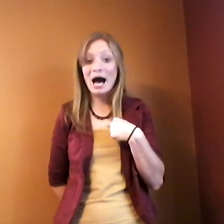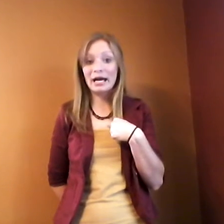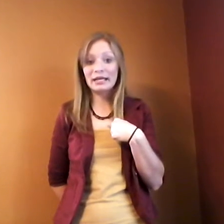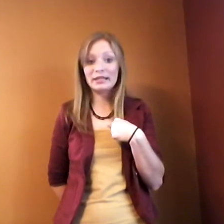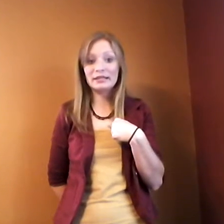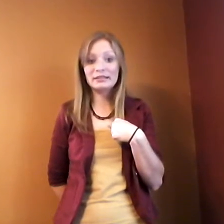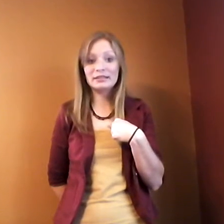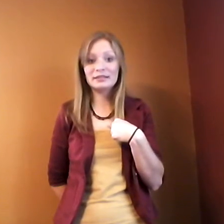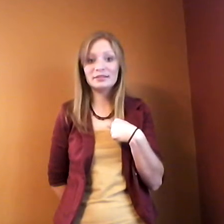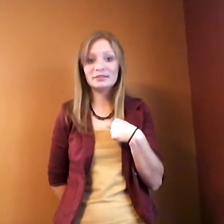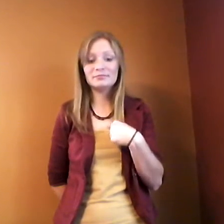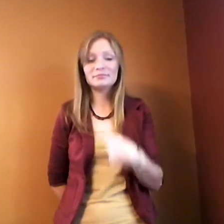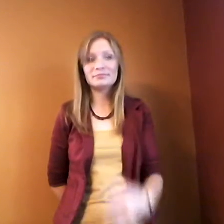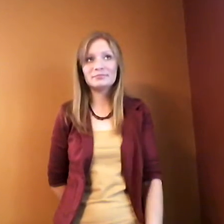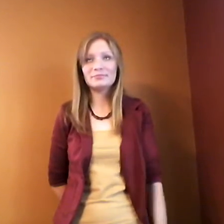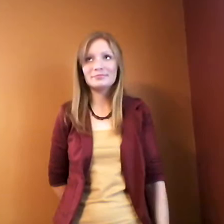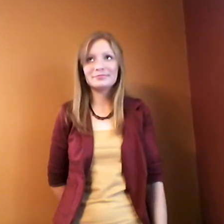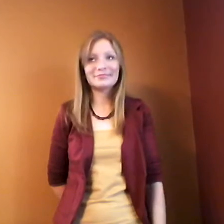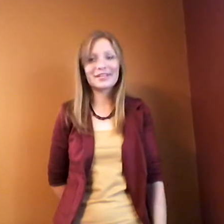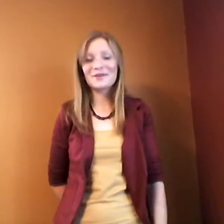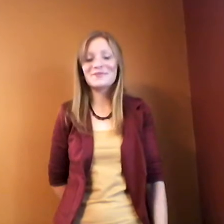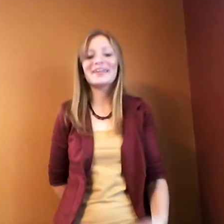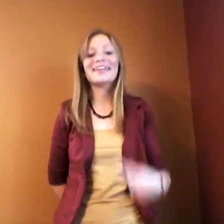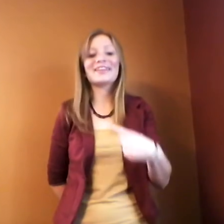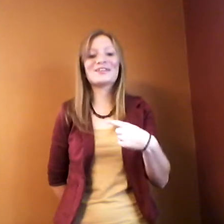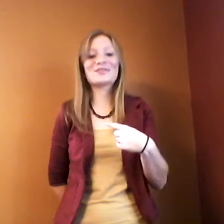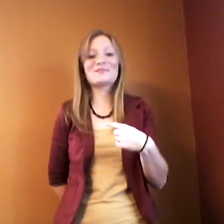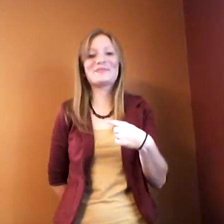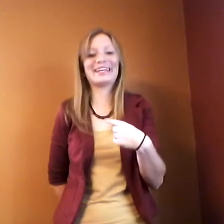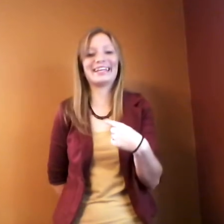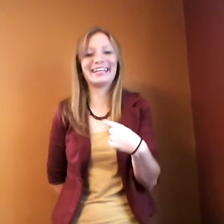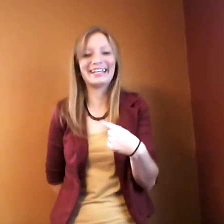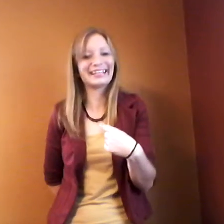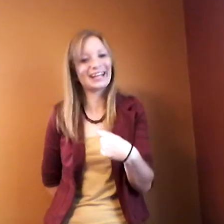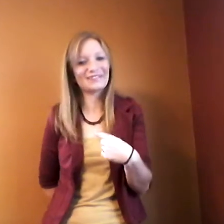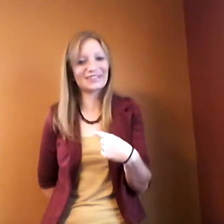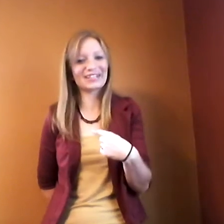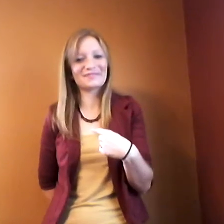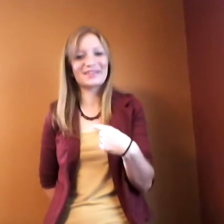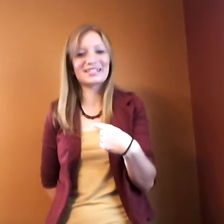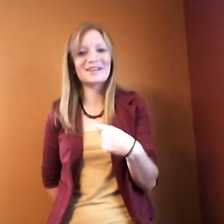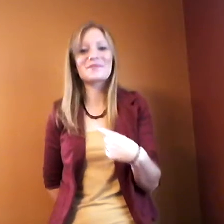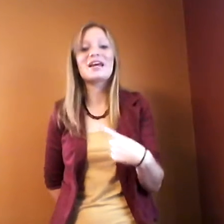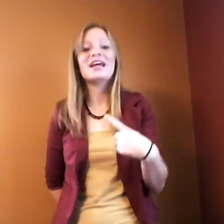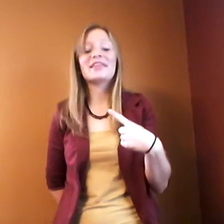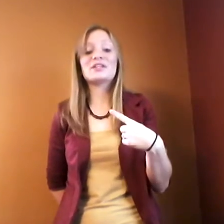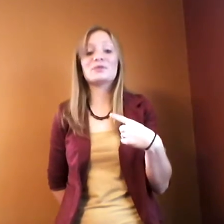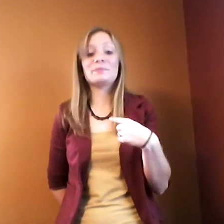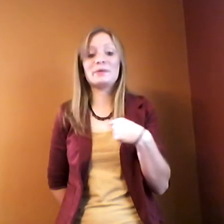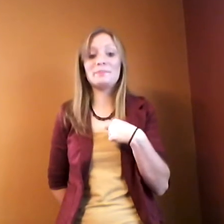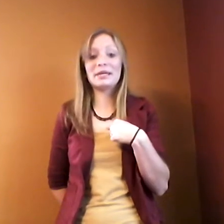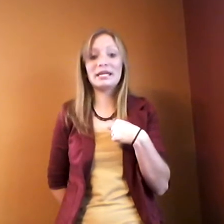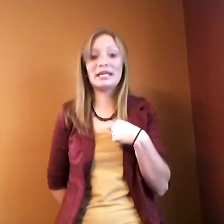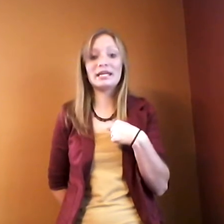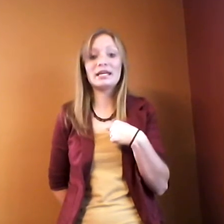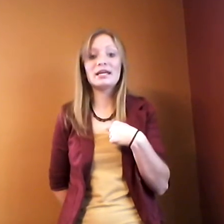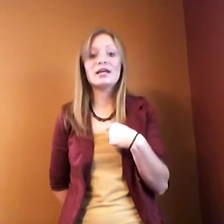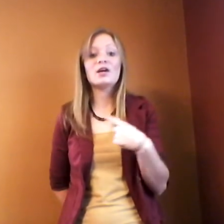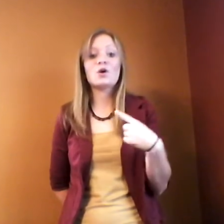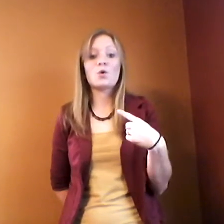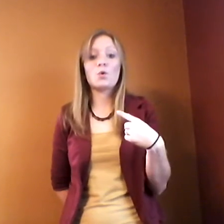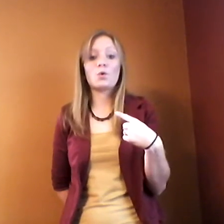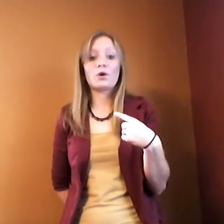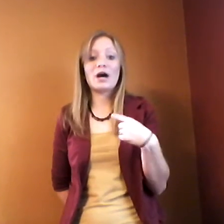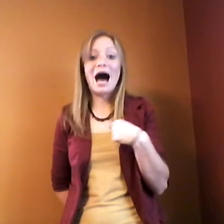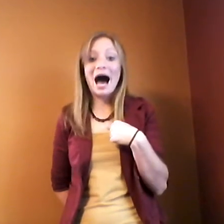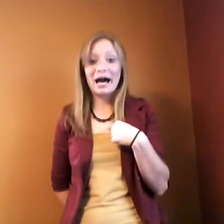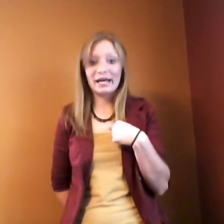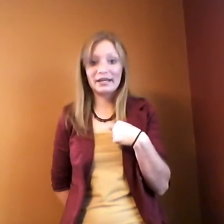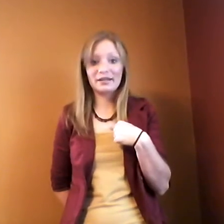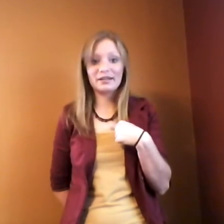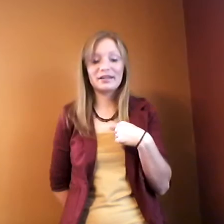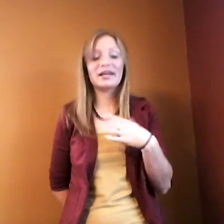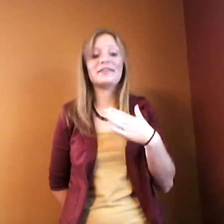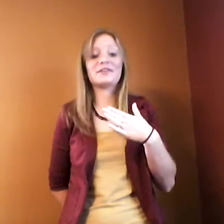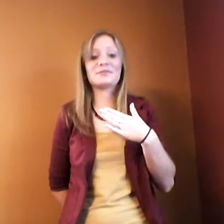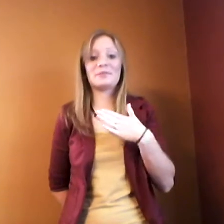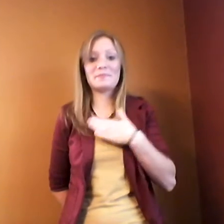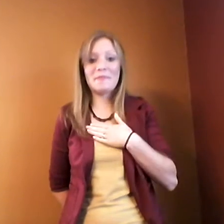my. No, this would be, now I'm getting messed up. This would be me or I. And this would be